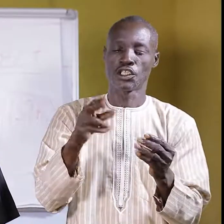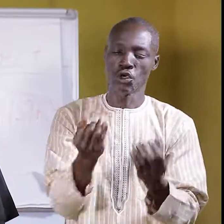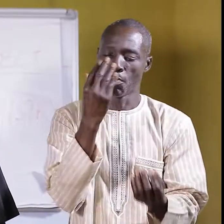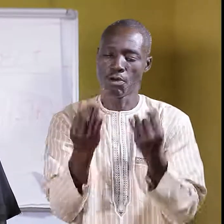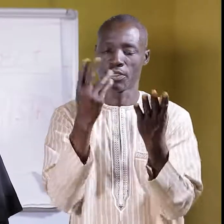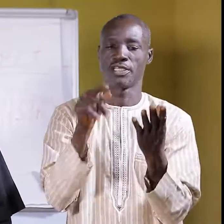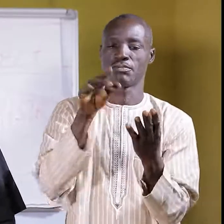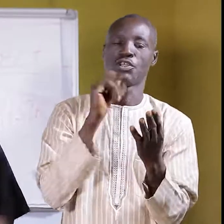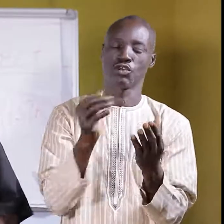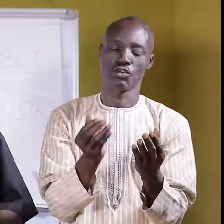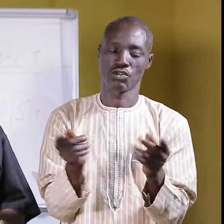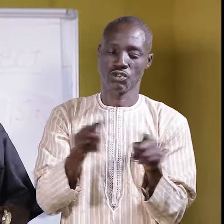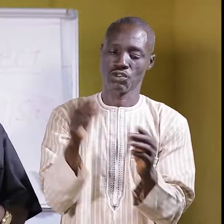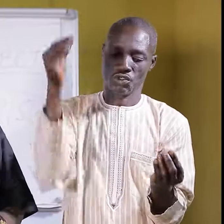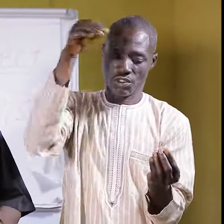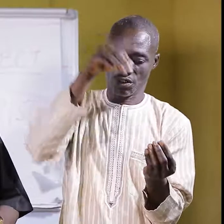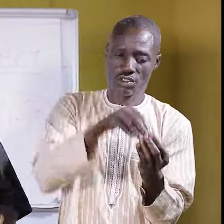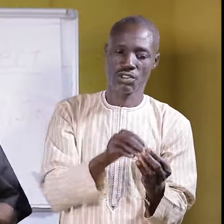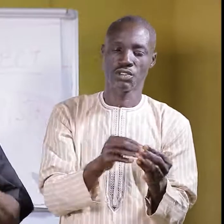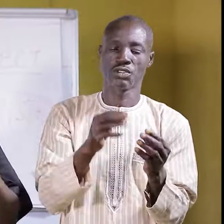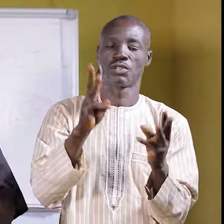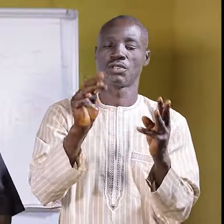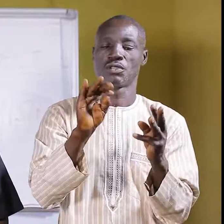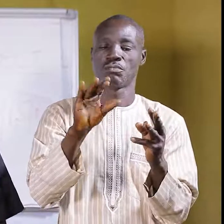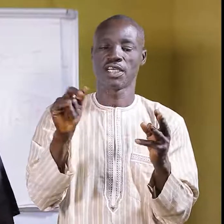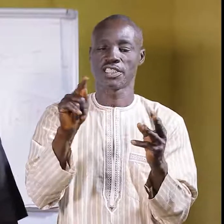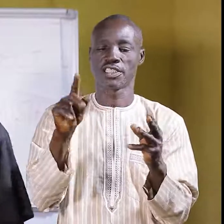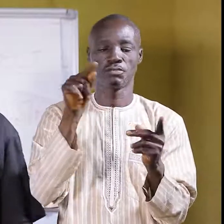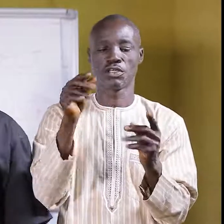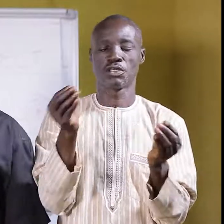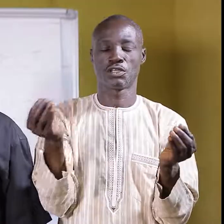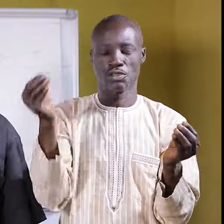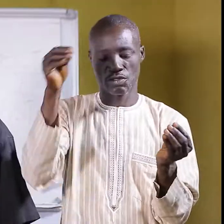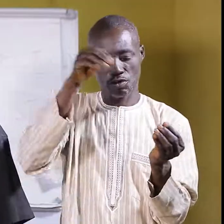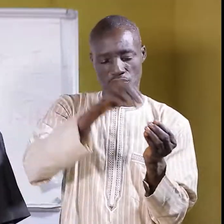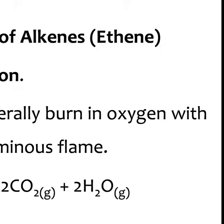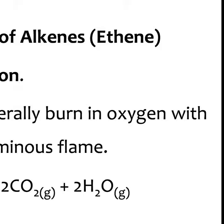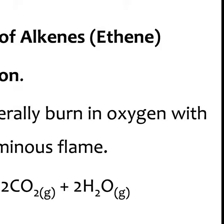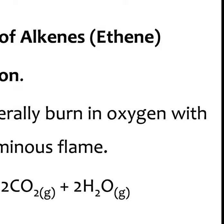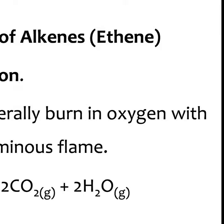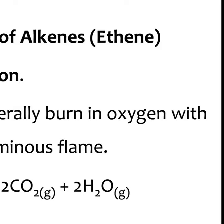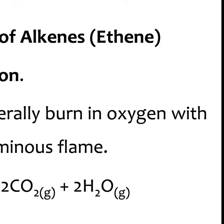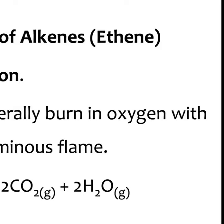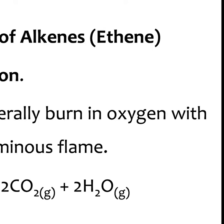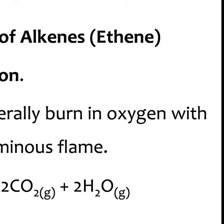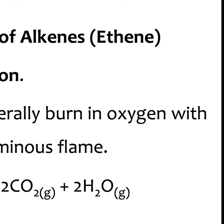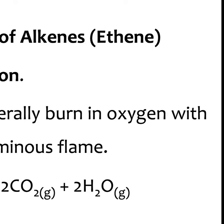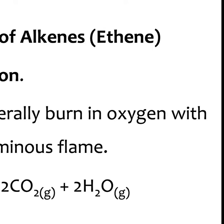also decreases. Melting point also what? Increases, vice versa. Now let us look